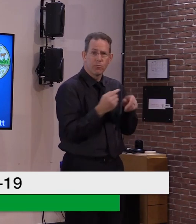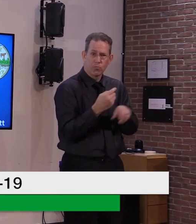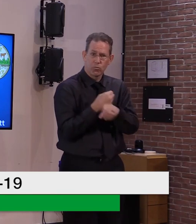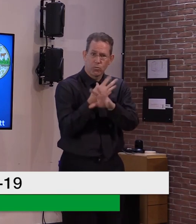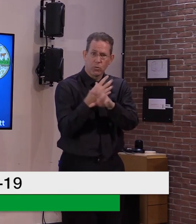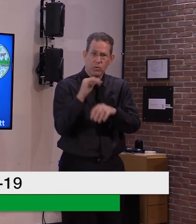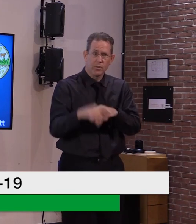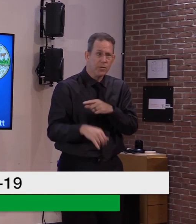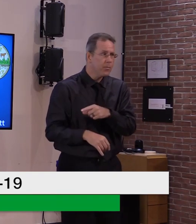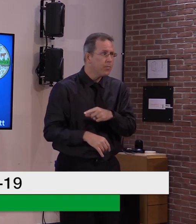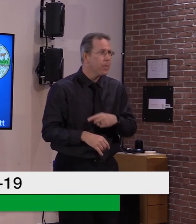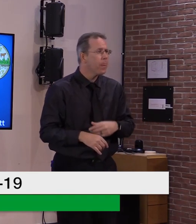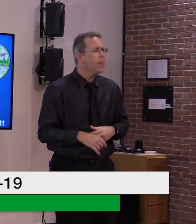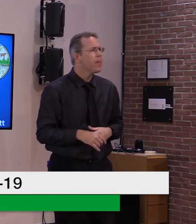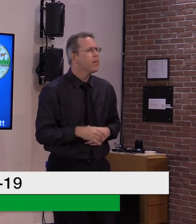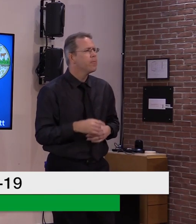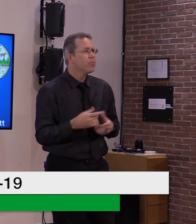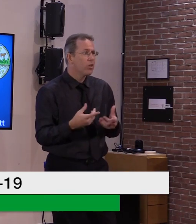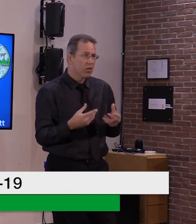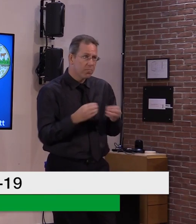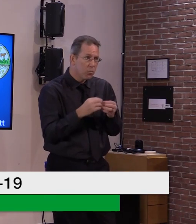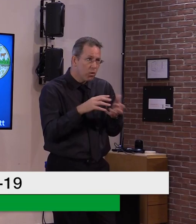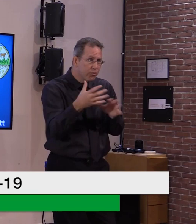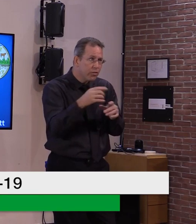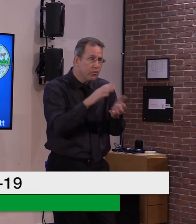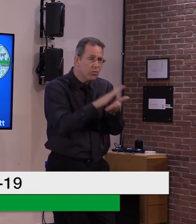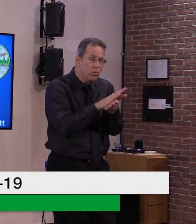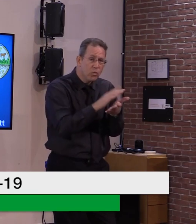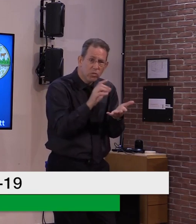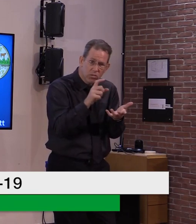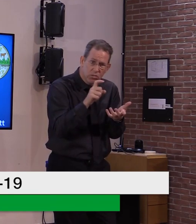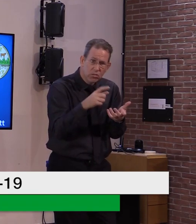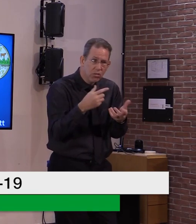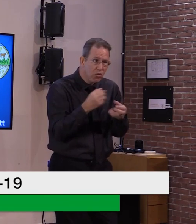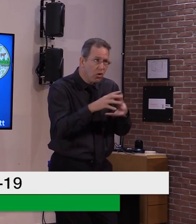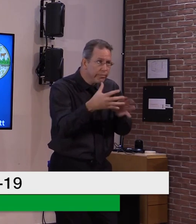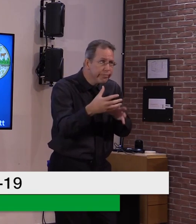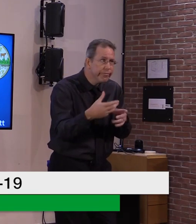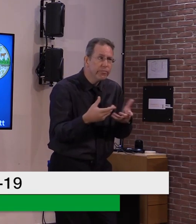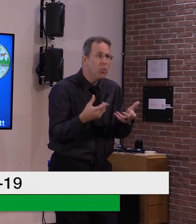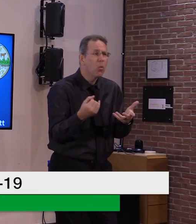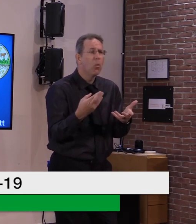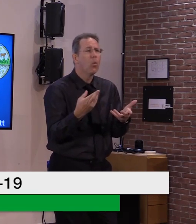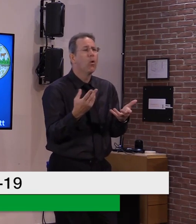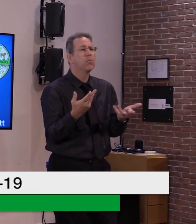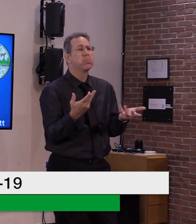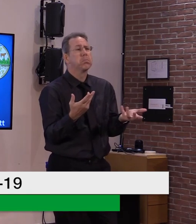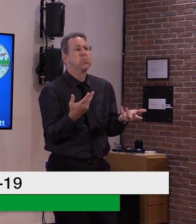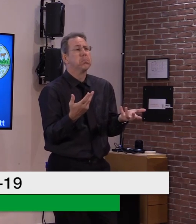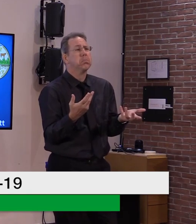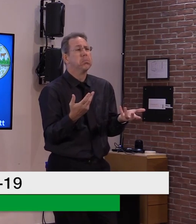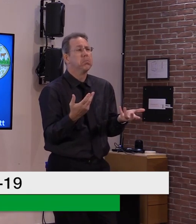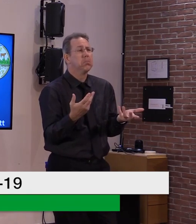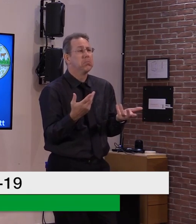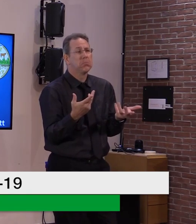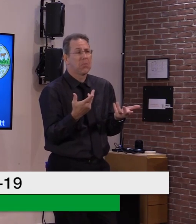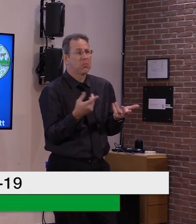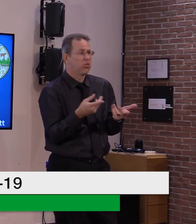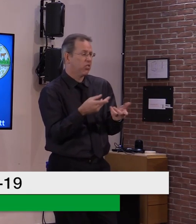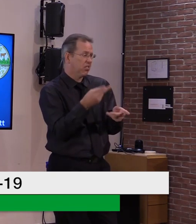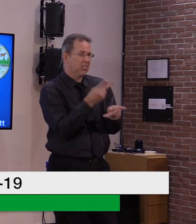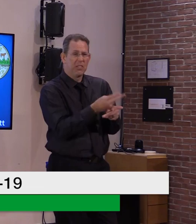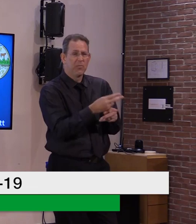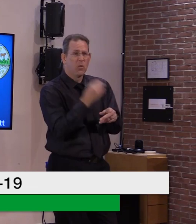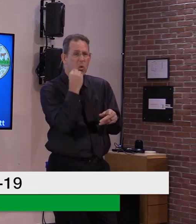cause against sort of having a gold standard of having everyone at home for for two